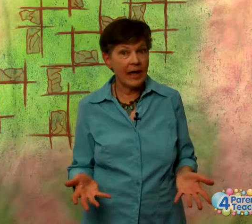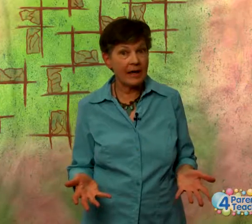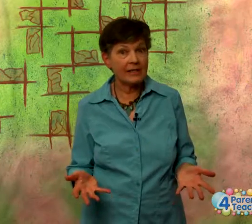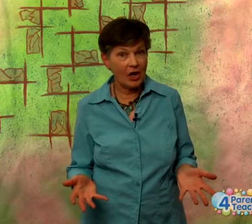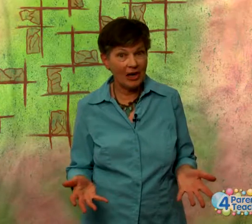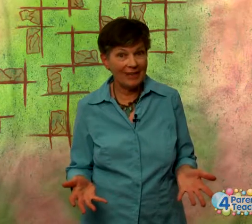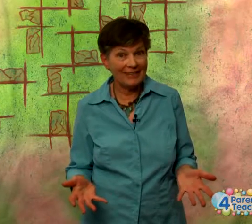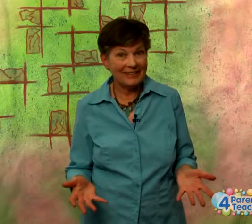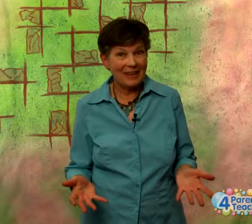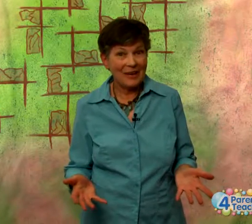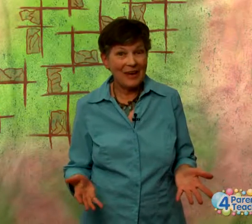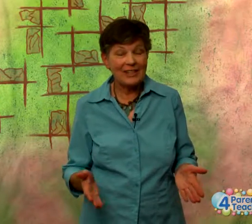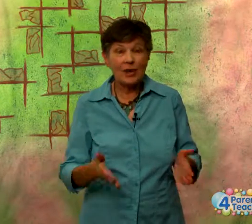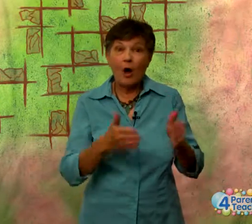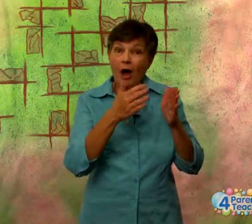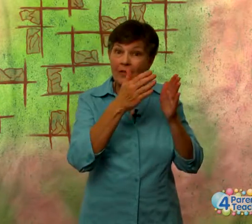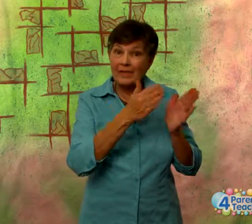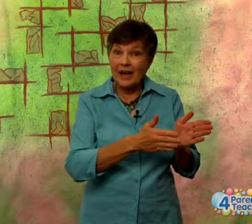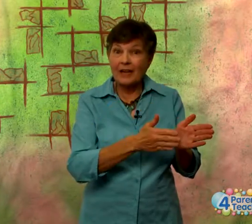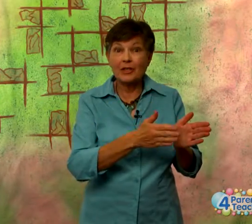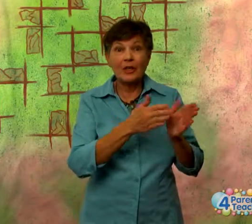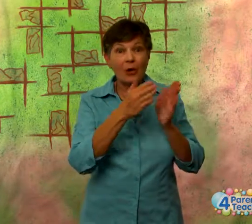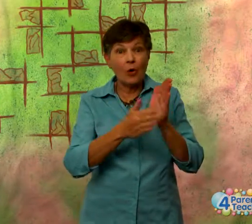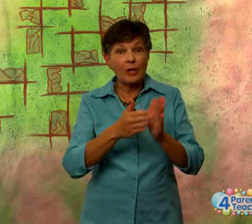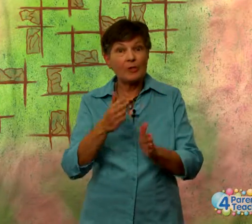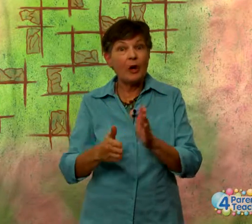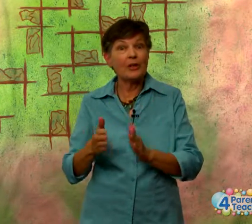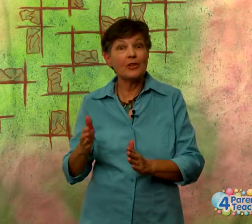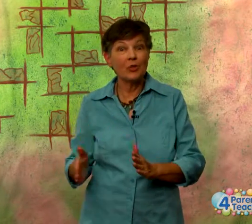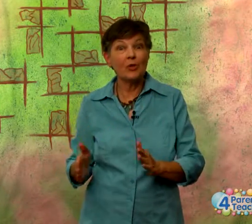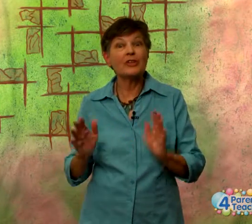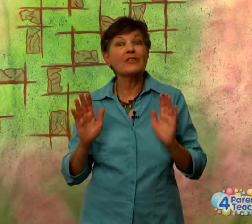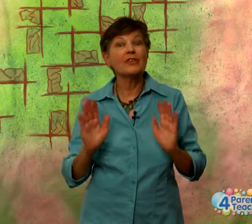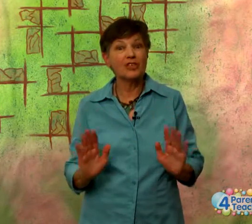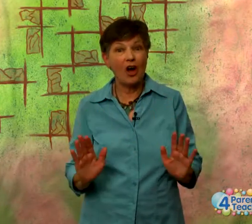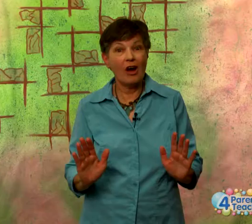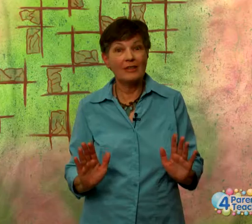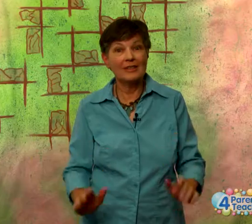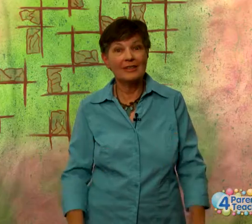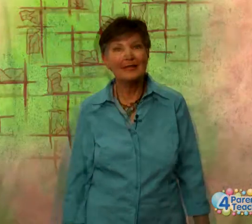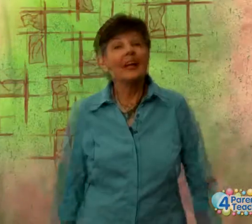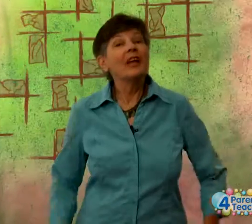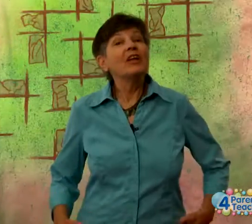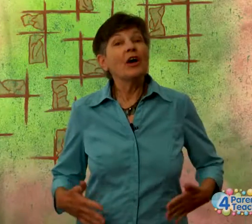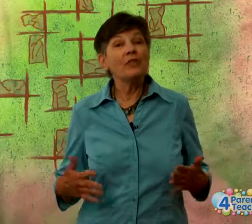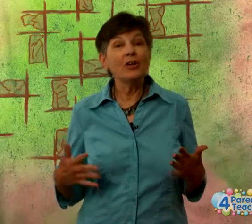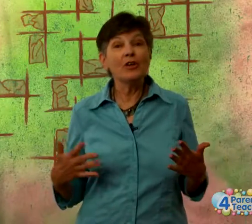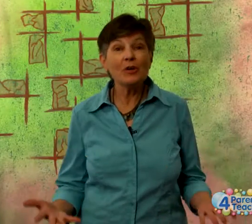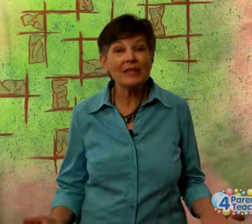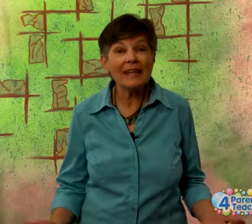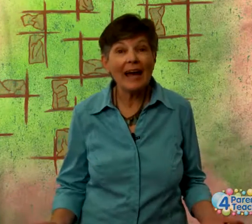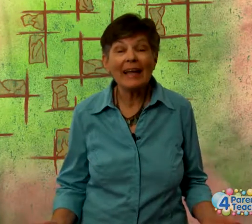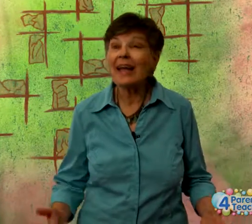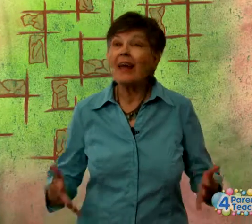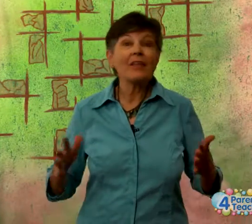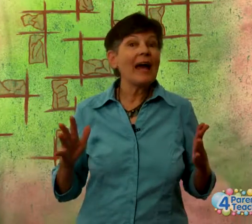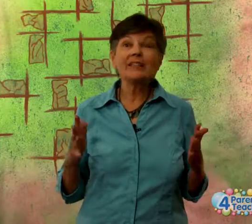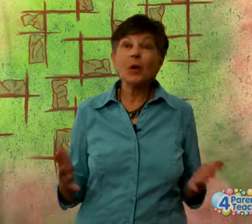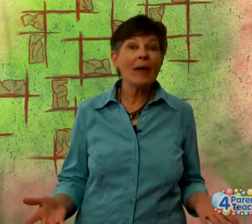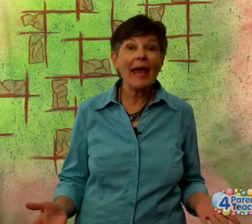contact signing. Okay, so all the signs are going to correspond to the words of the songs. Now, if you're new to signing, that's okay,